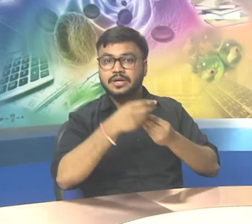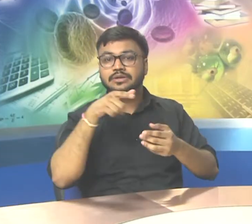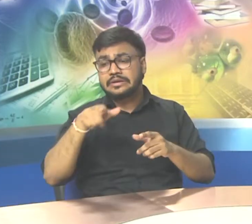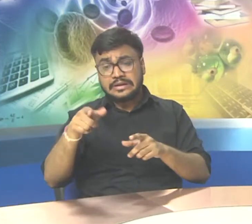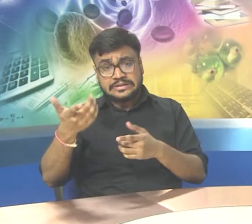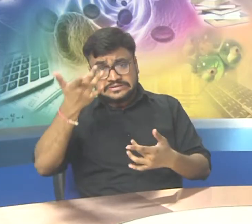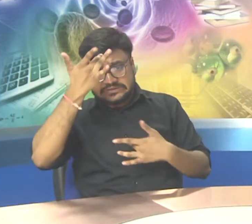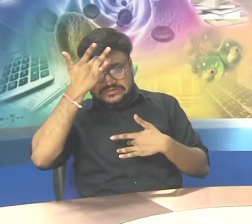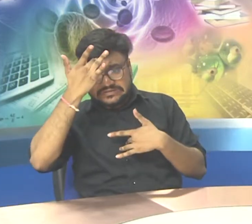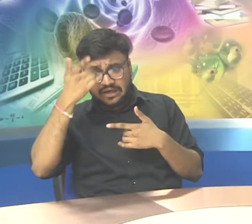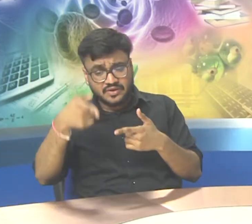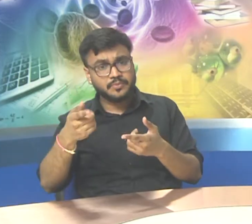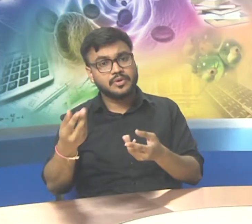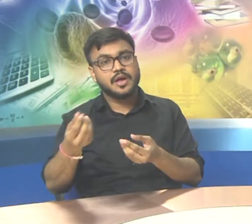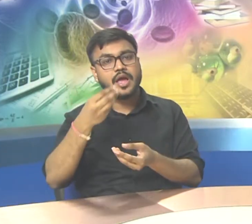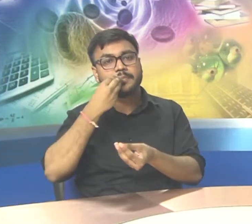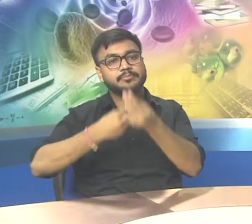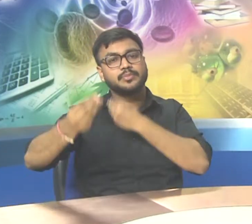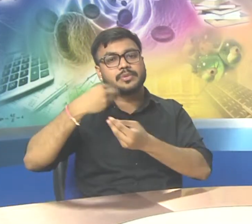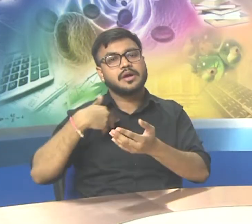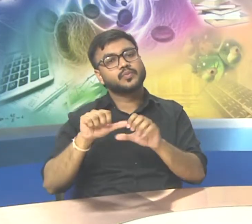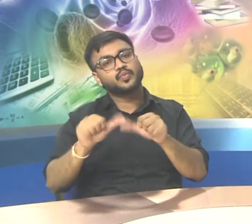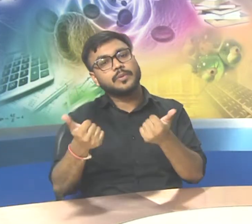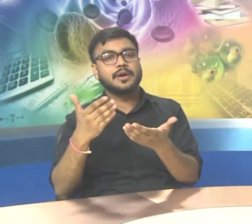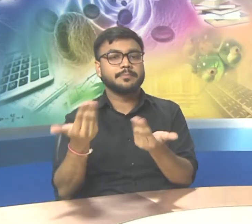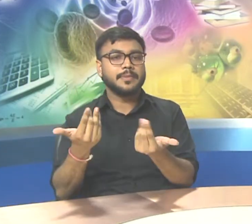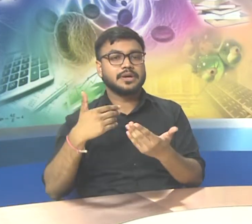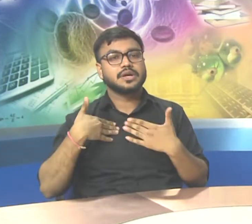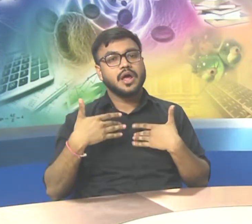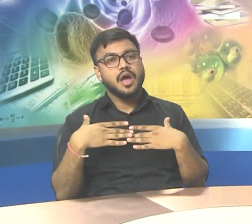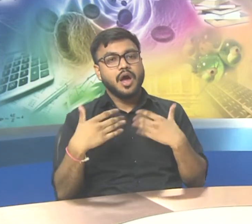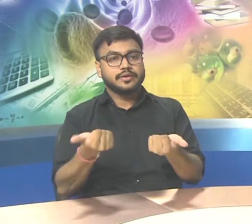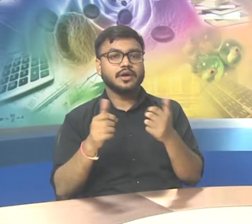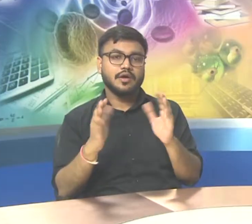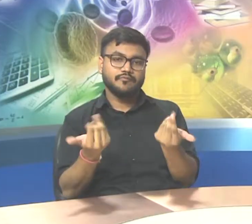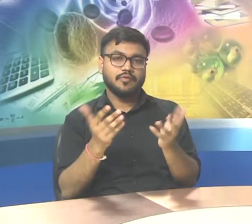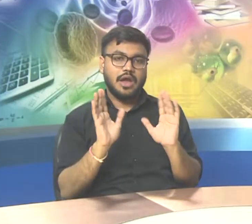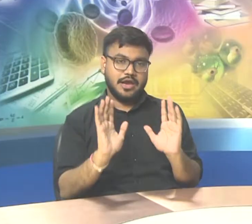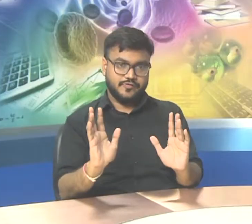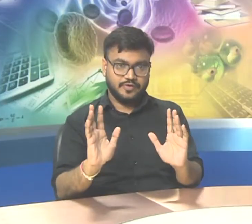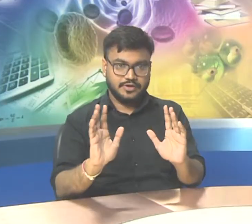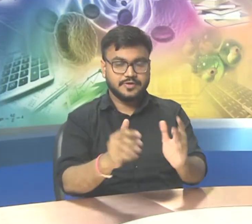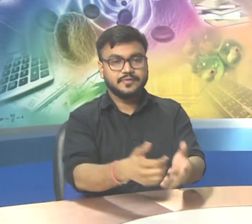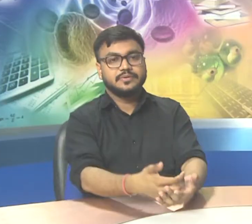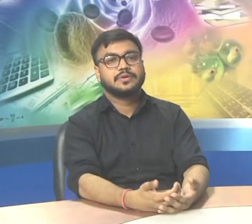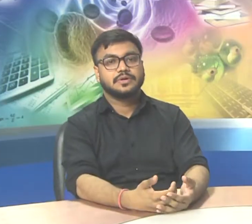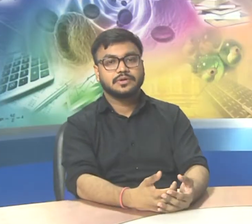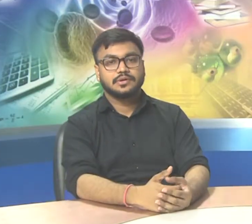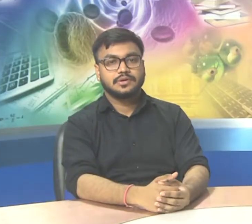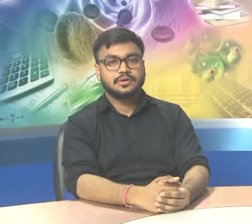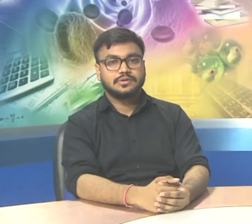are associated with sickness, so they may remind us of illness.